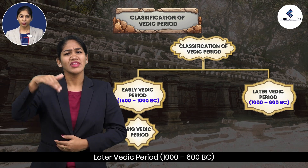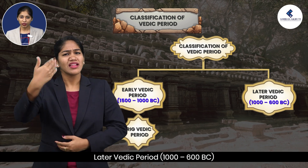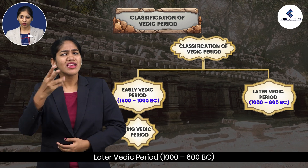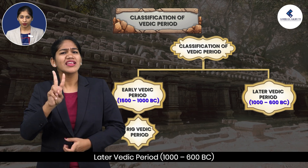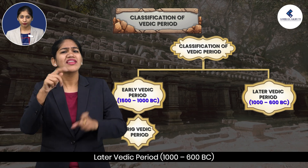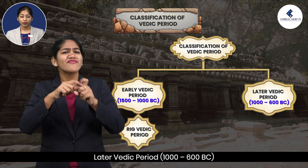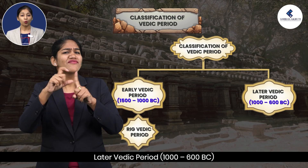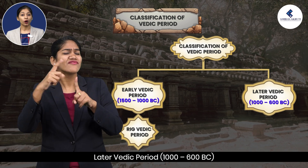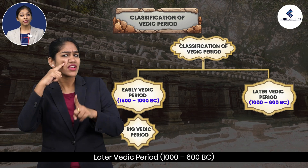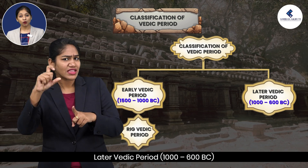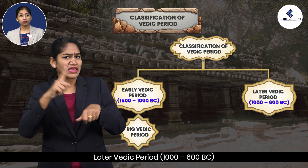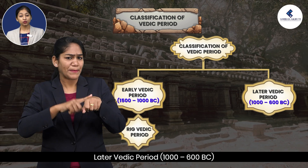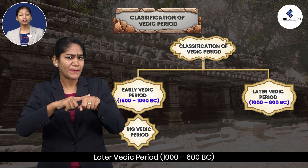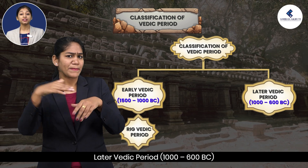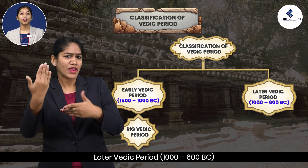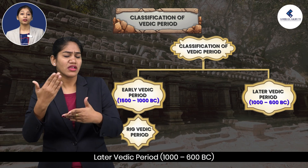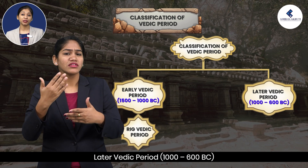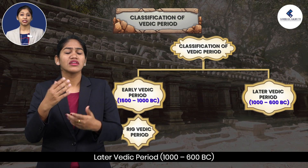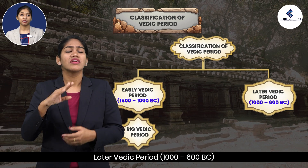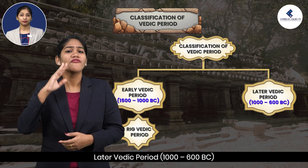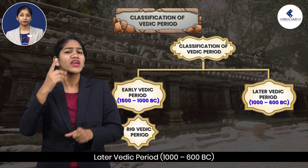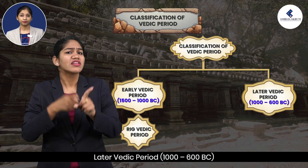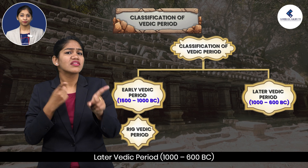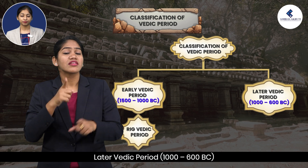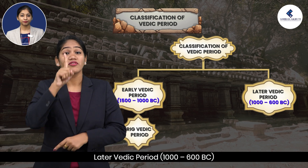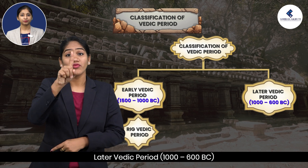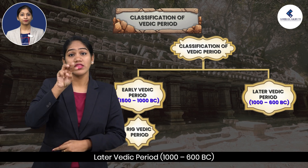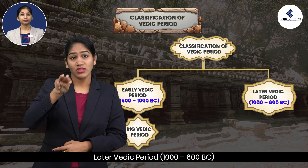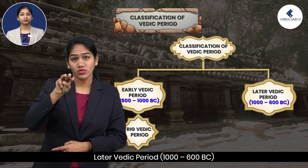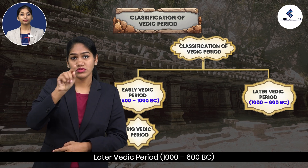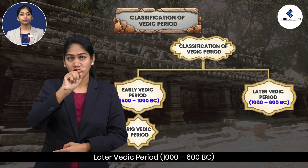Later Vedic period 1000 to 600 BC.